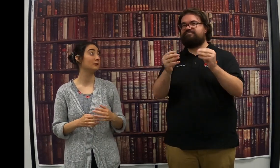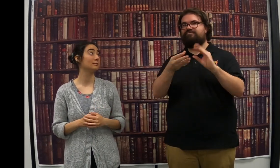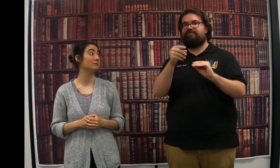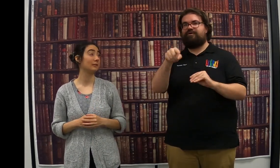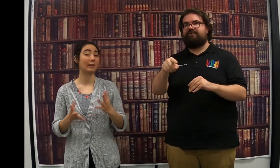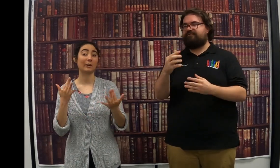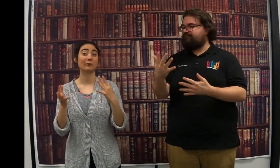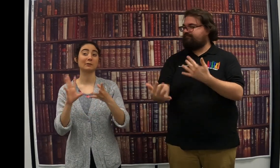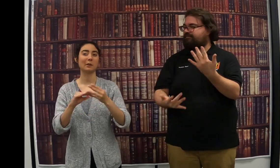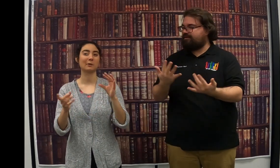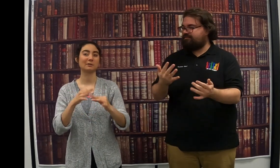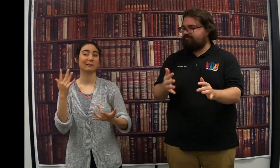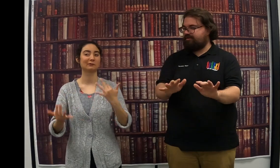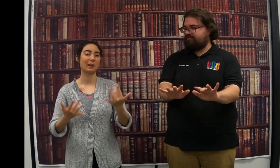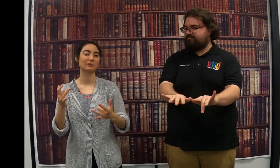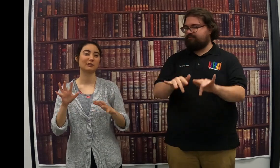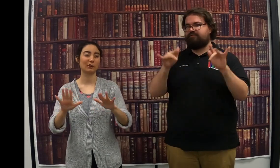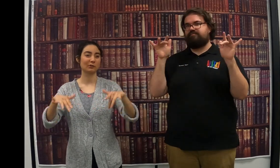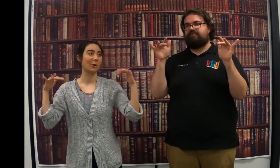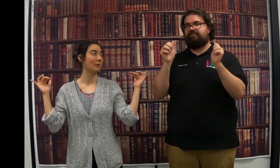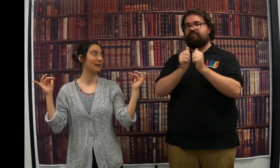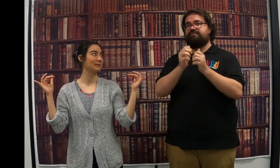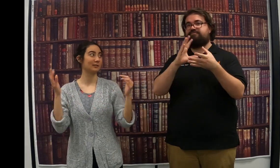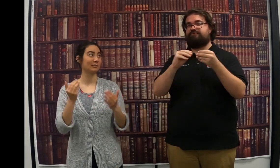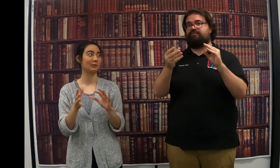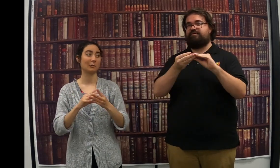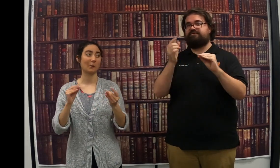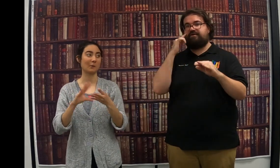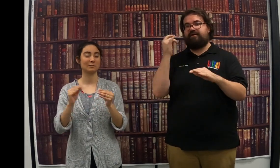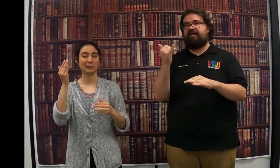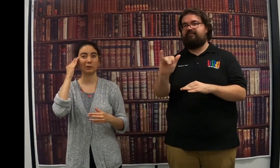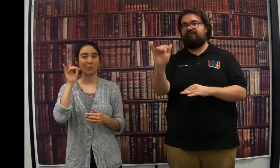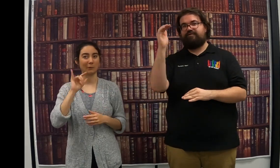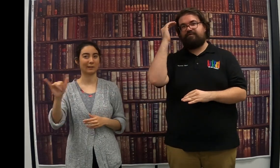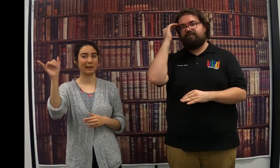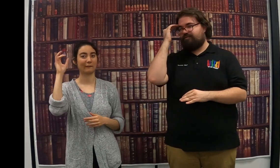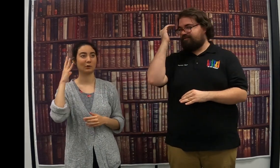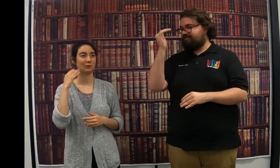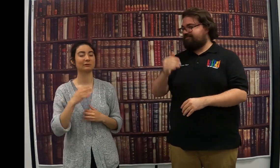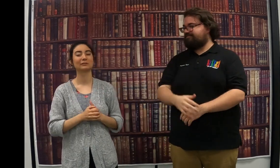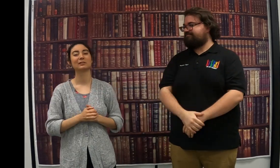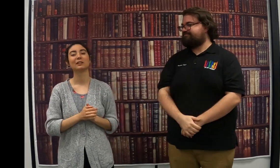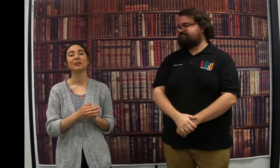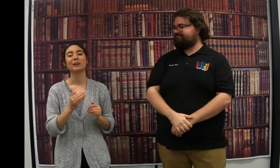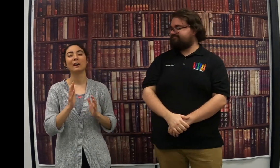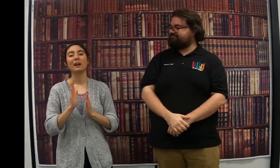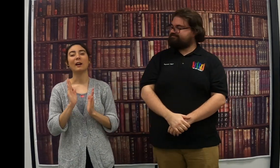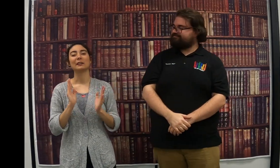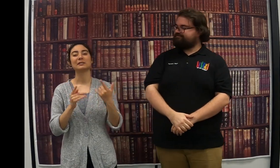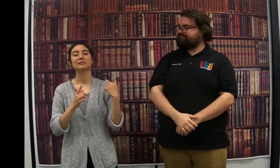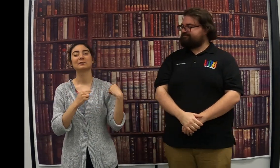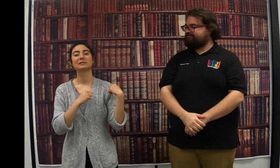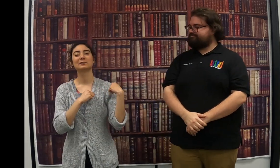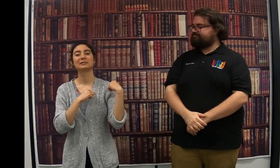flames. The fire burns bright, with stories ever knowing. Well,